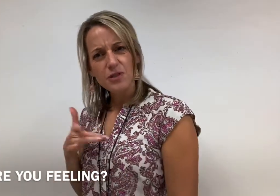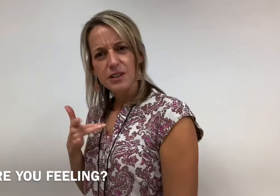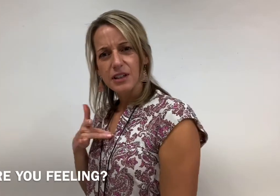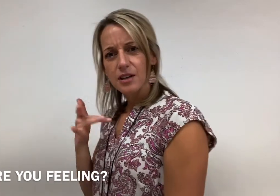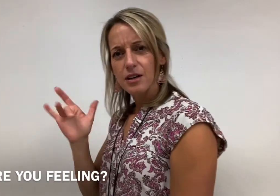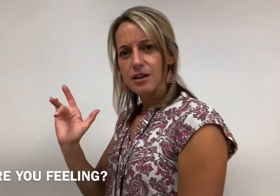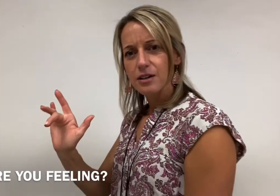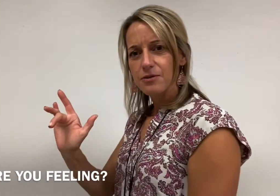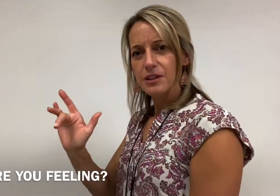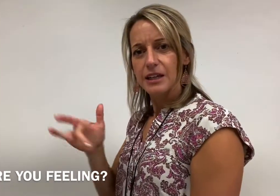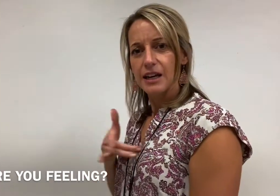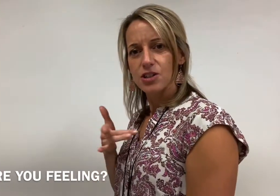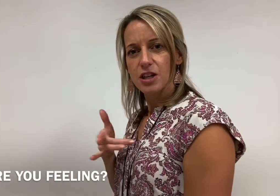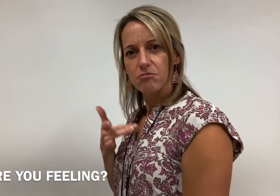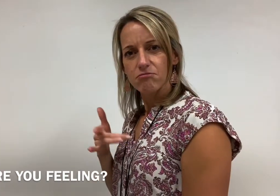feeling? Feeling handshake.